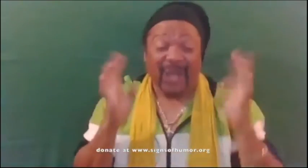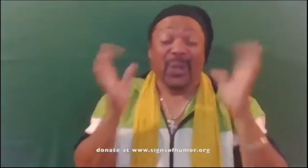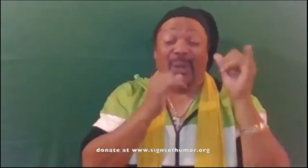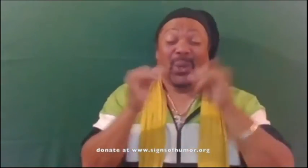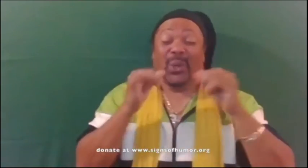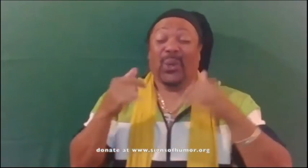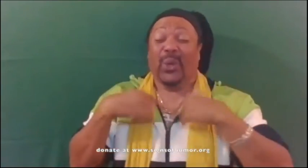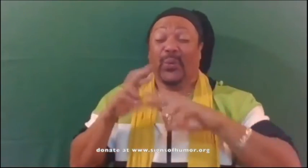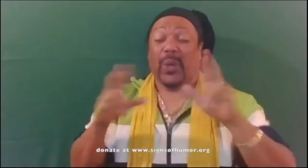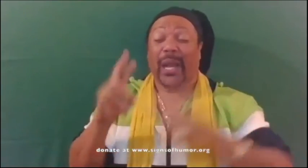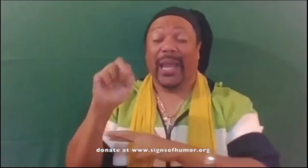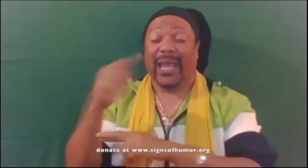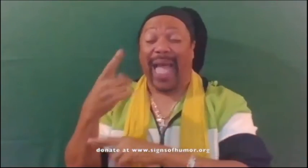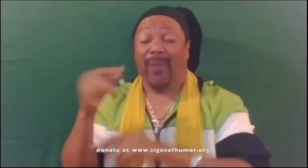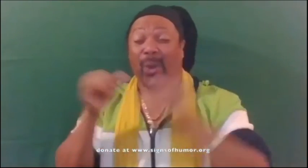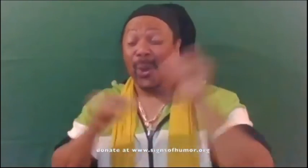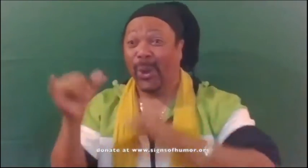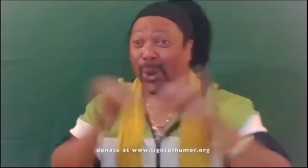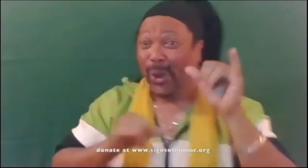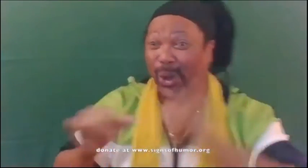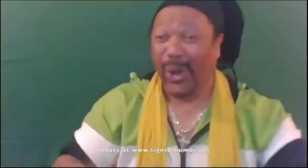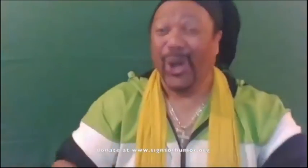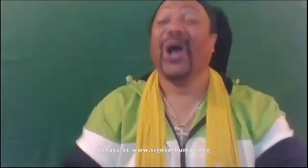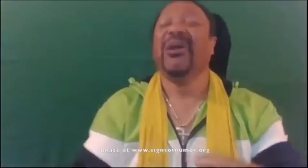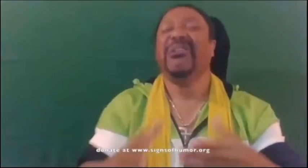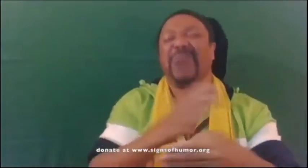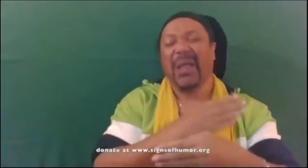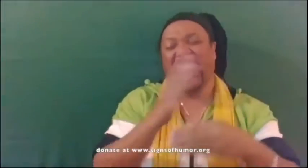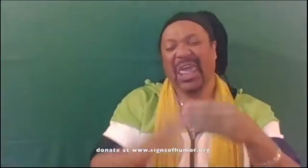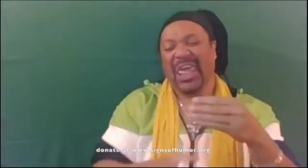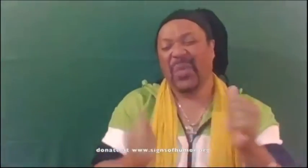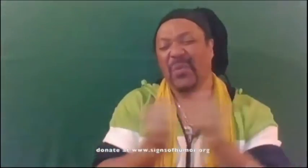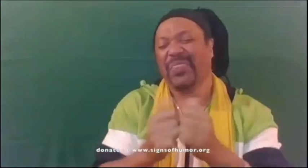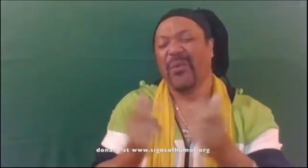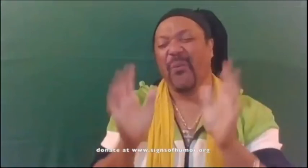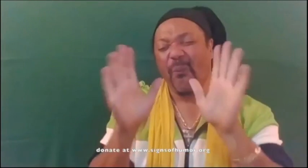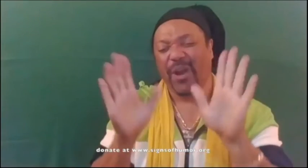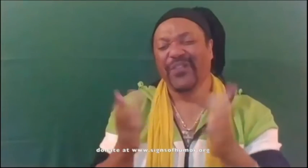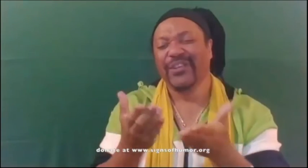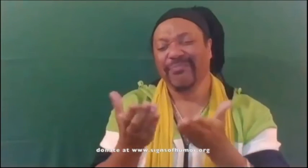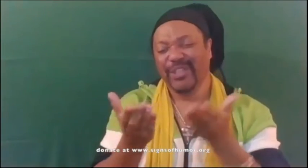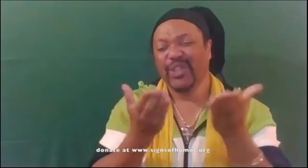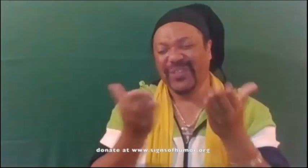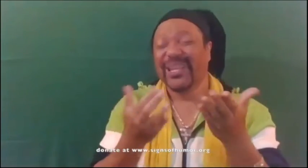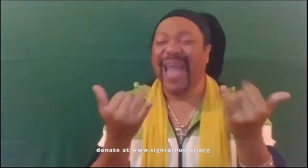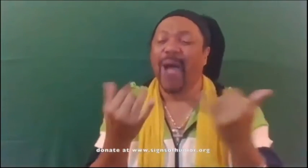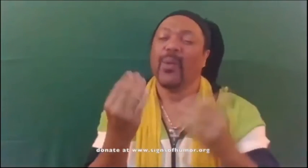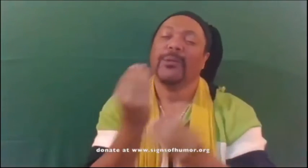At the end of church, black folks, I had to take a nap. It was too much energy.